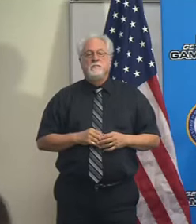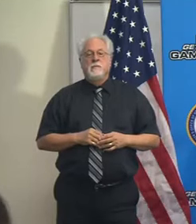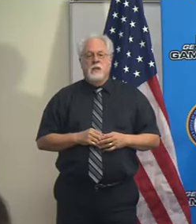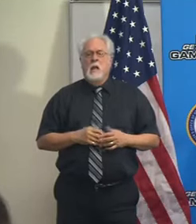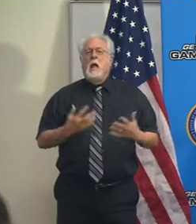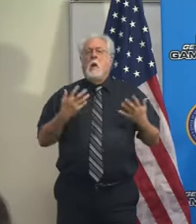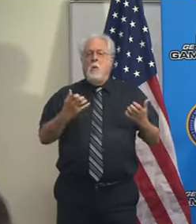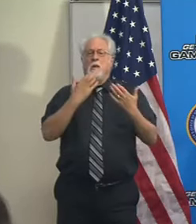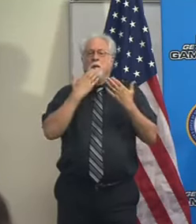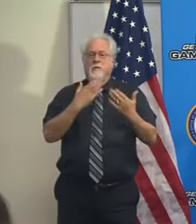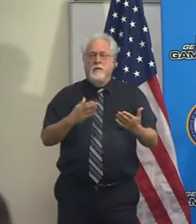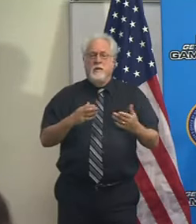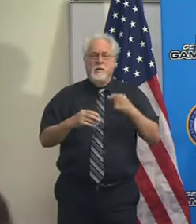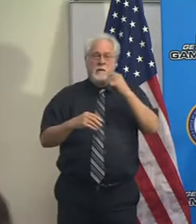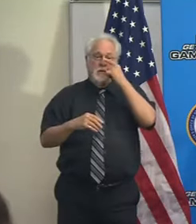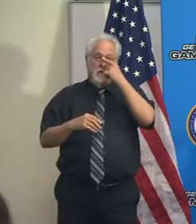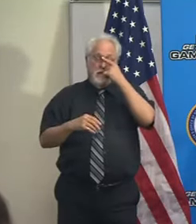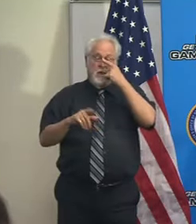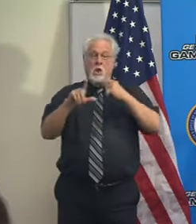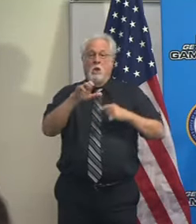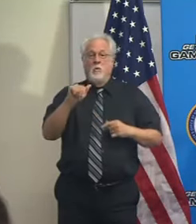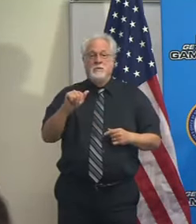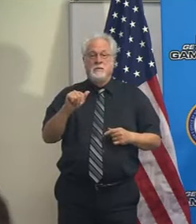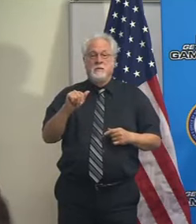I do want to thank Lane, the Louisiana